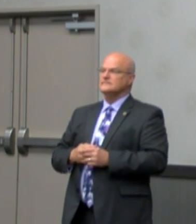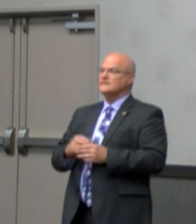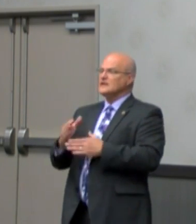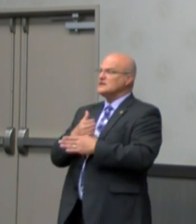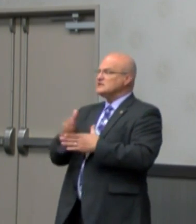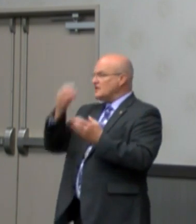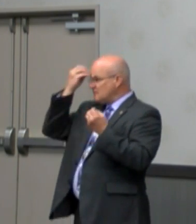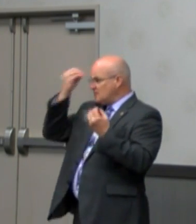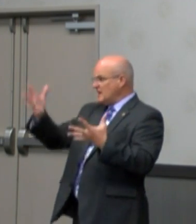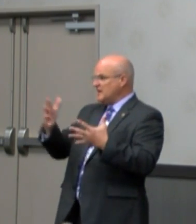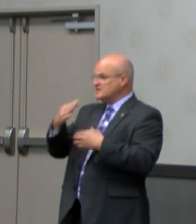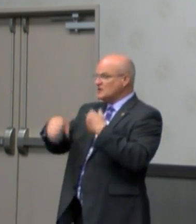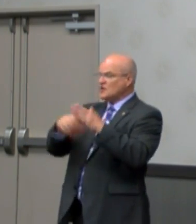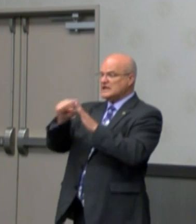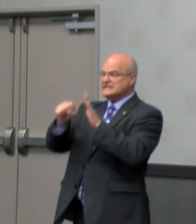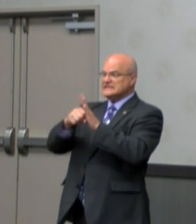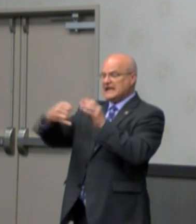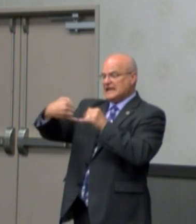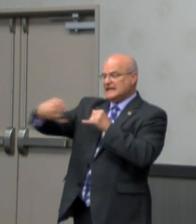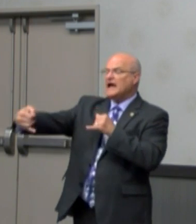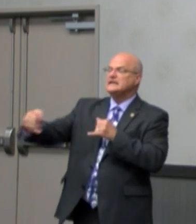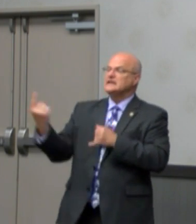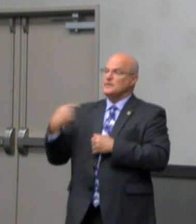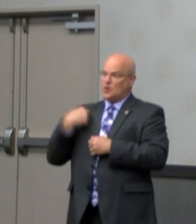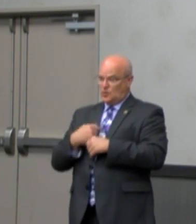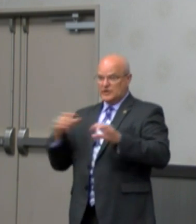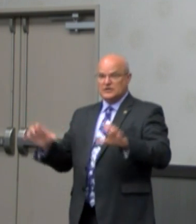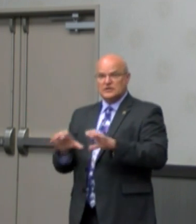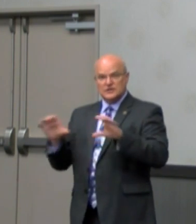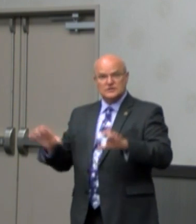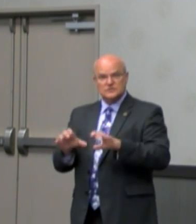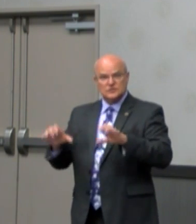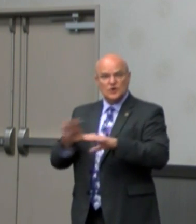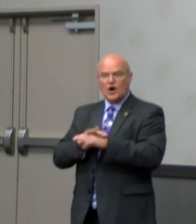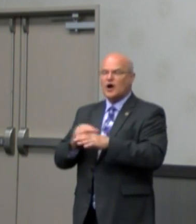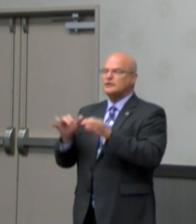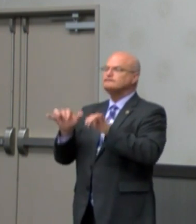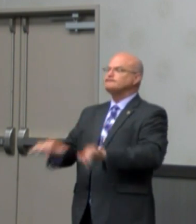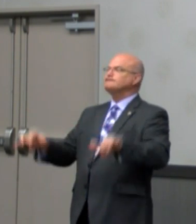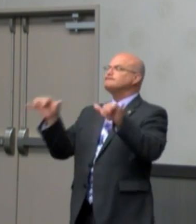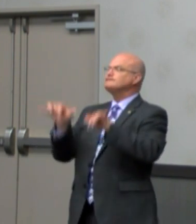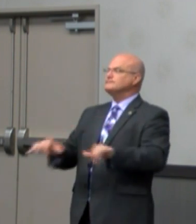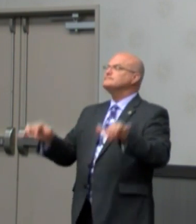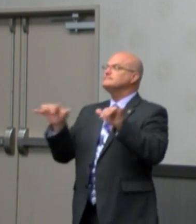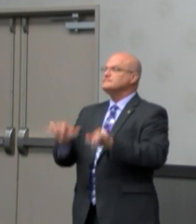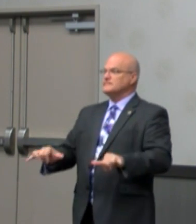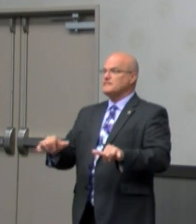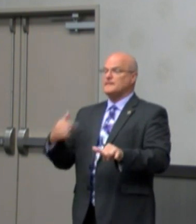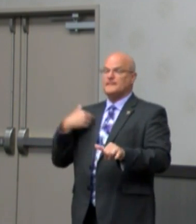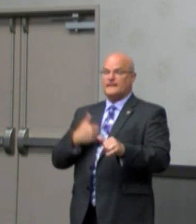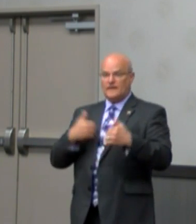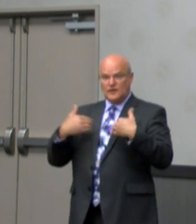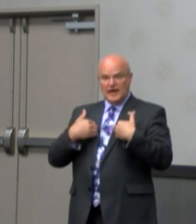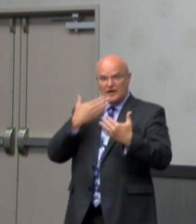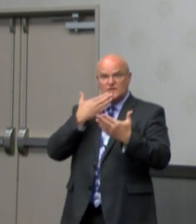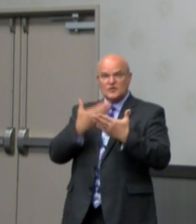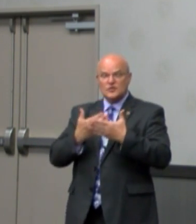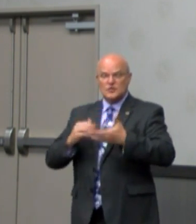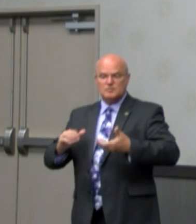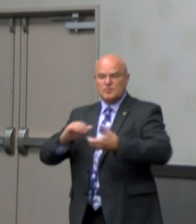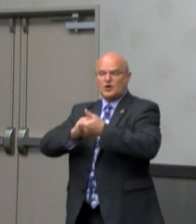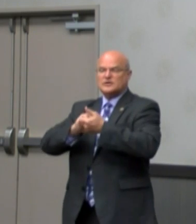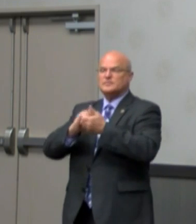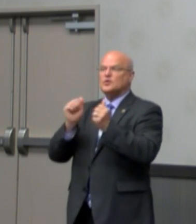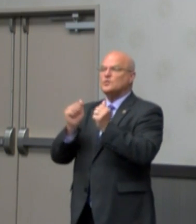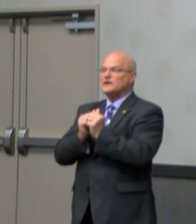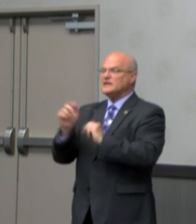Sharing of information across state lines is something that we do on have good partnerships with